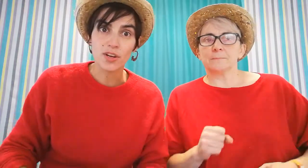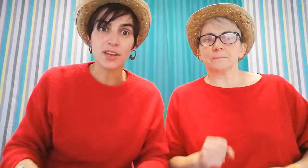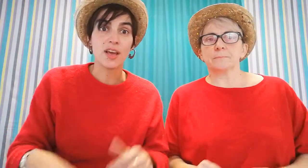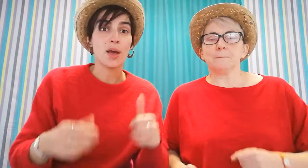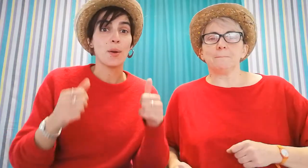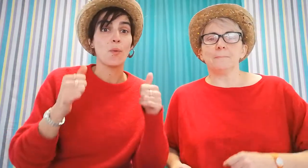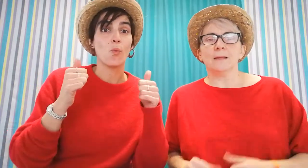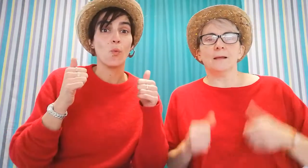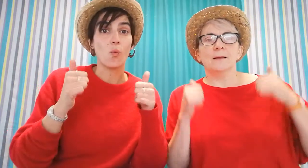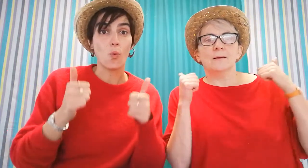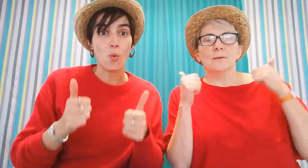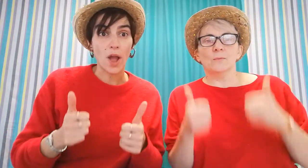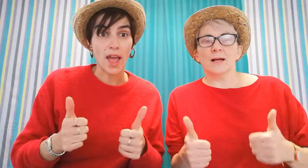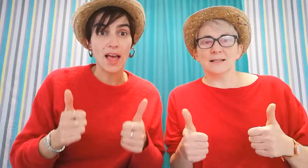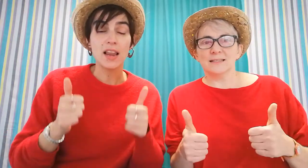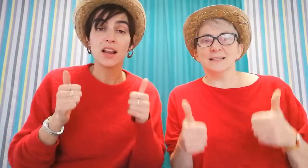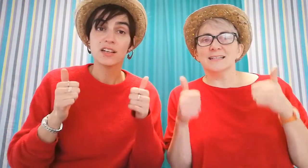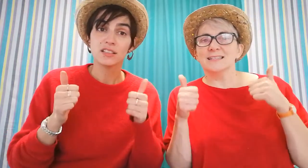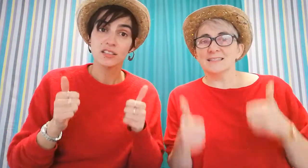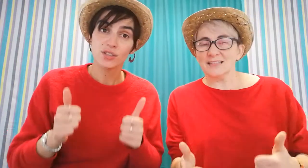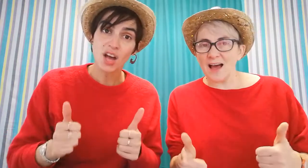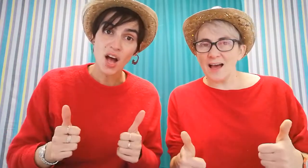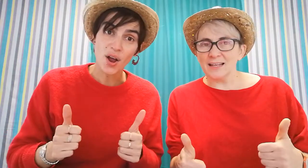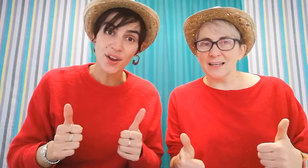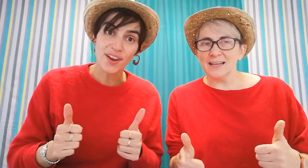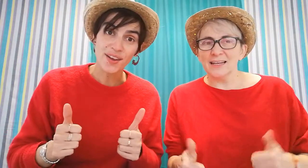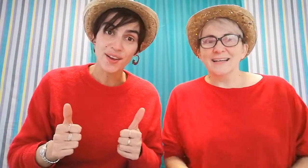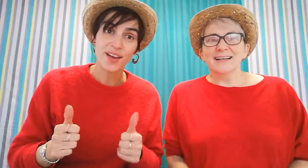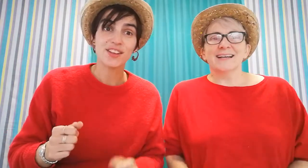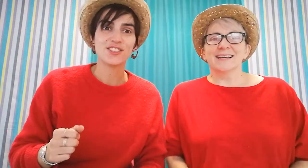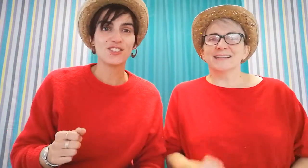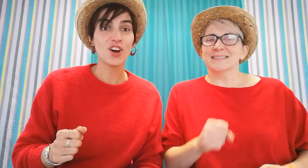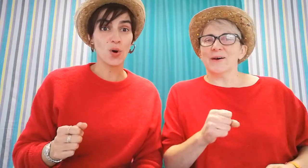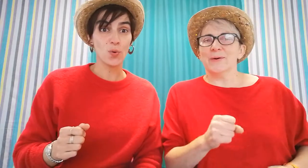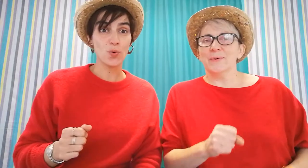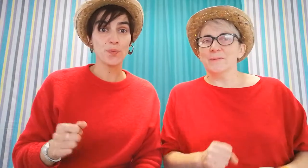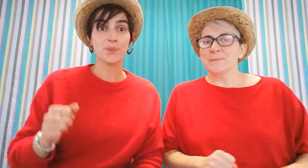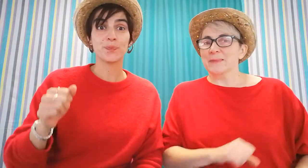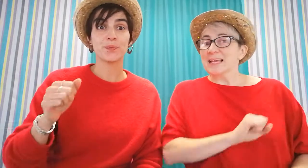Molly. Well done. So,